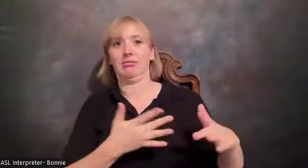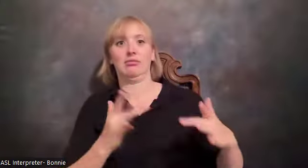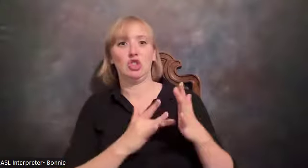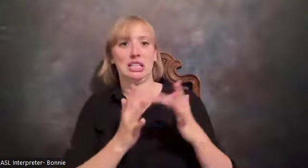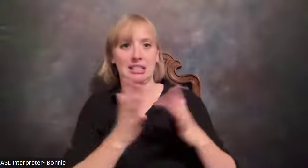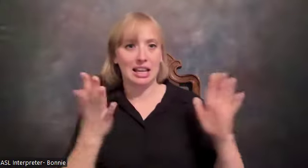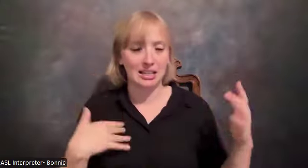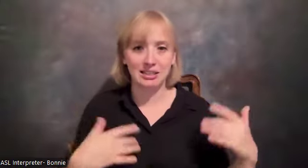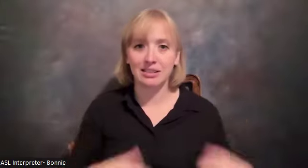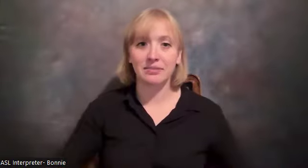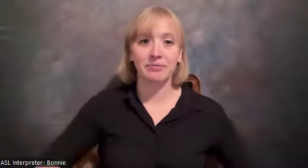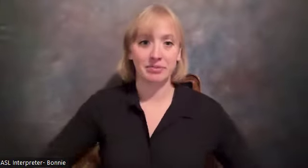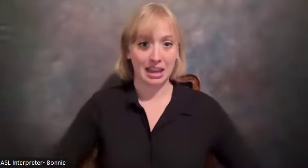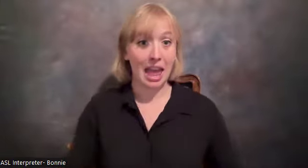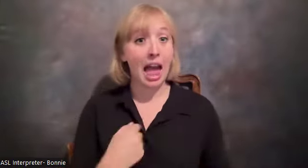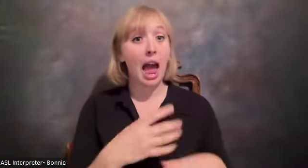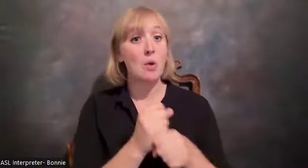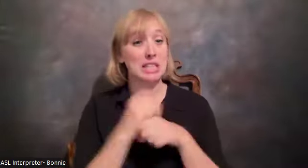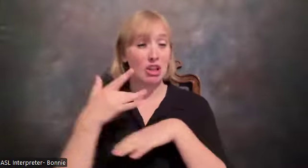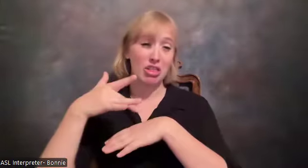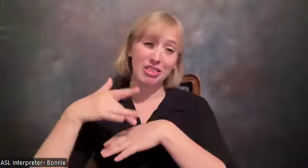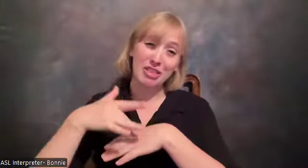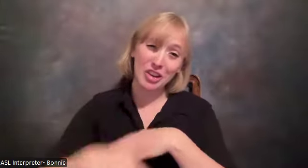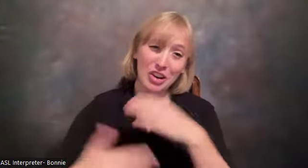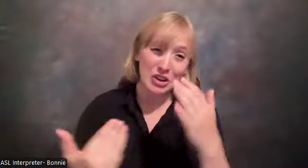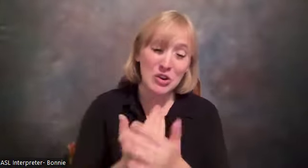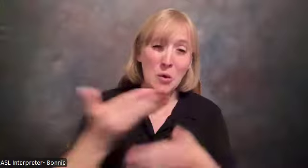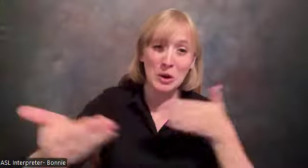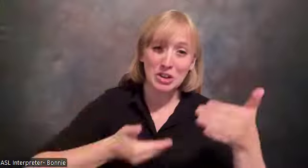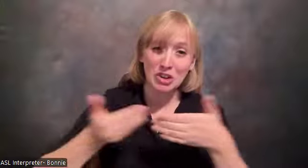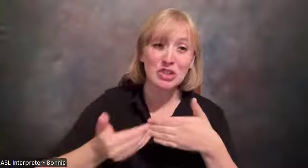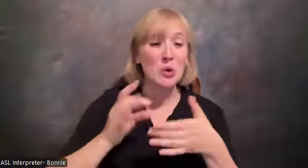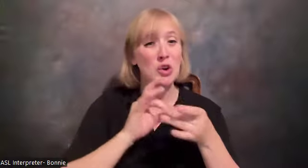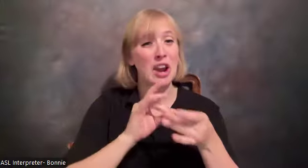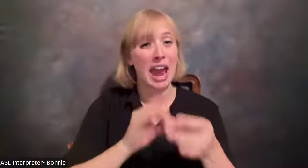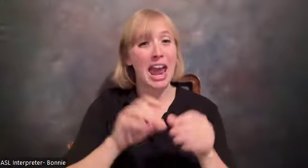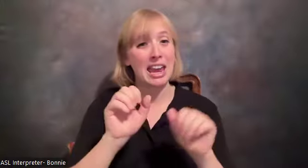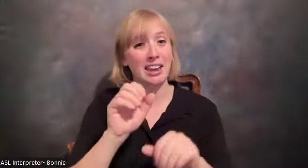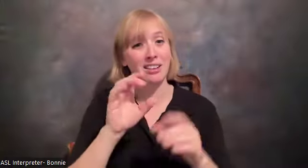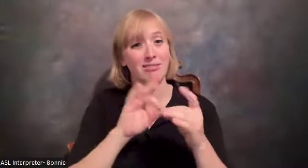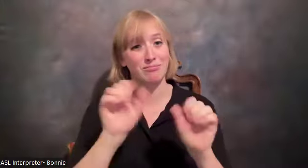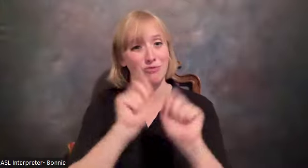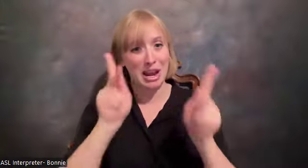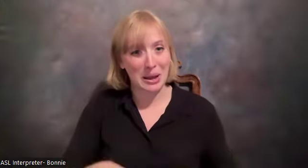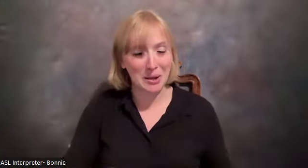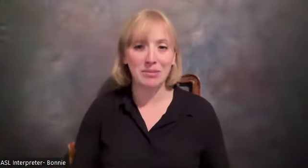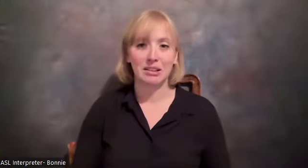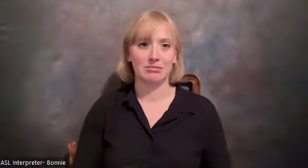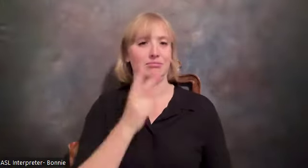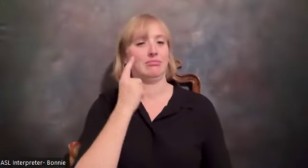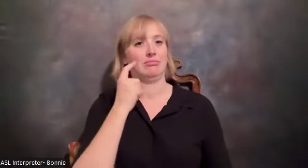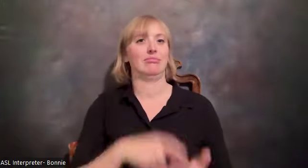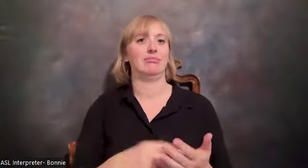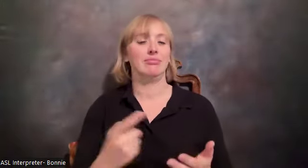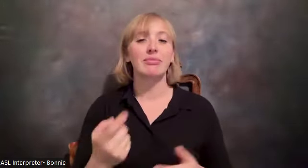Now, I didn't know it, but I was getting a very early introduction to your typical AA relationship breakup is what I was getting. But